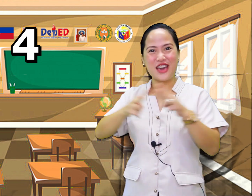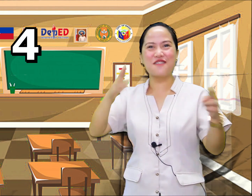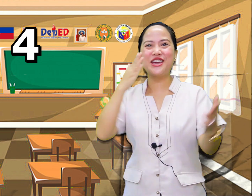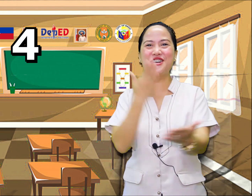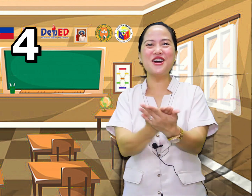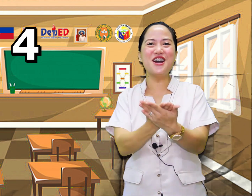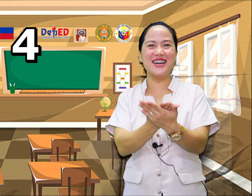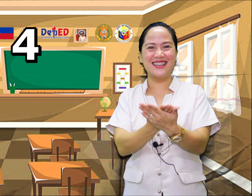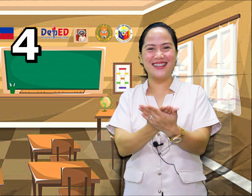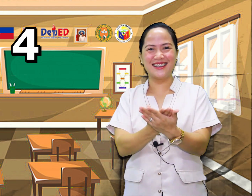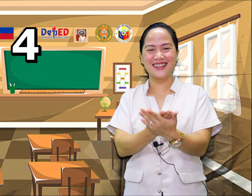Very good!